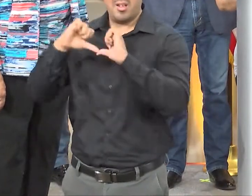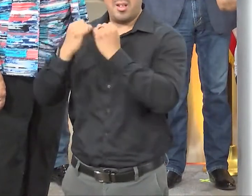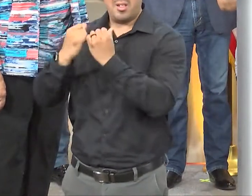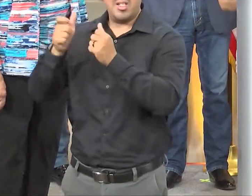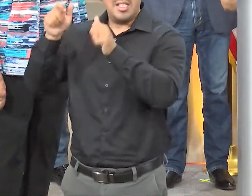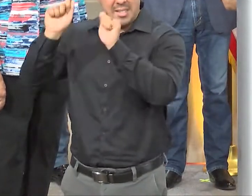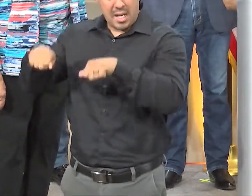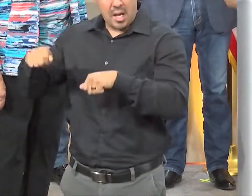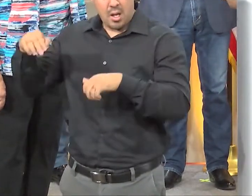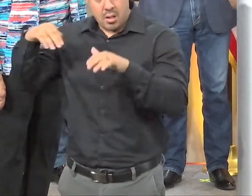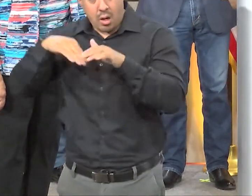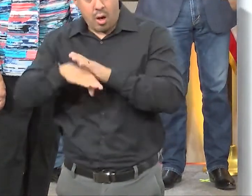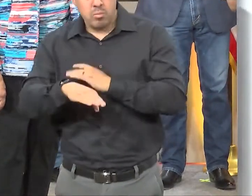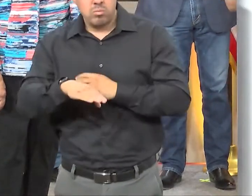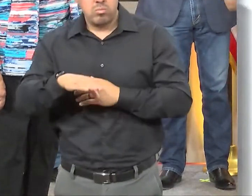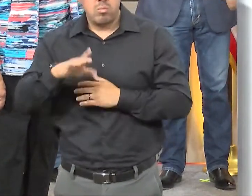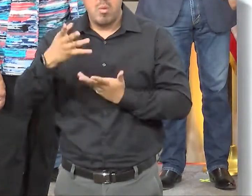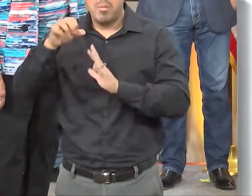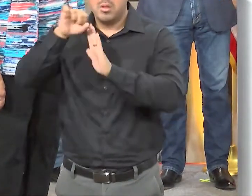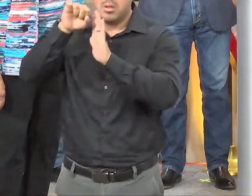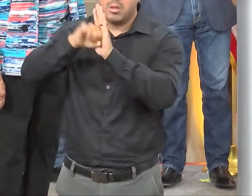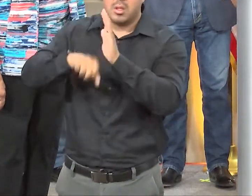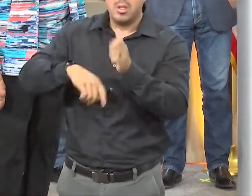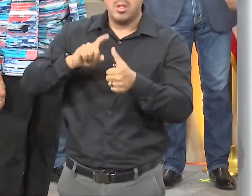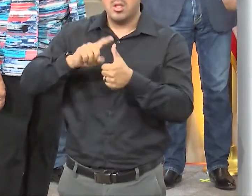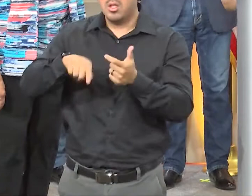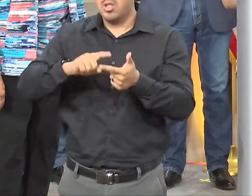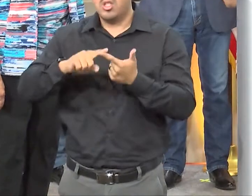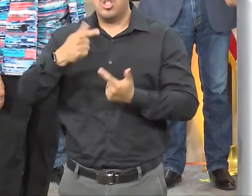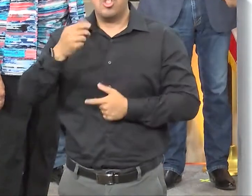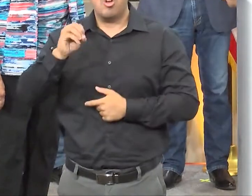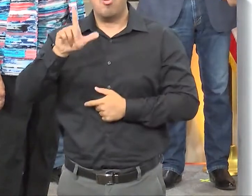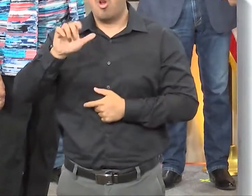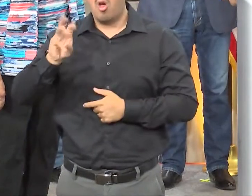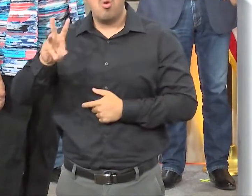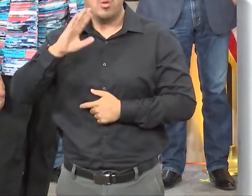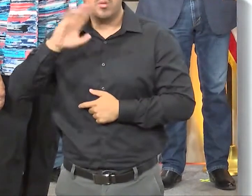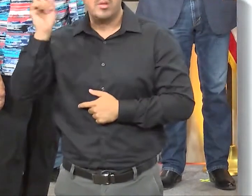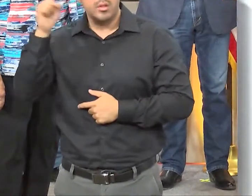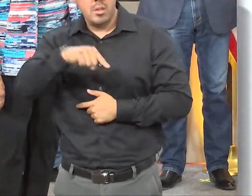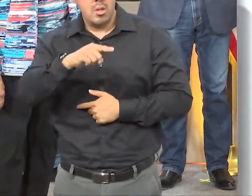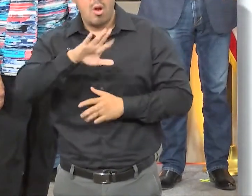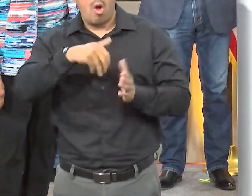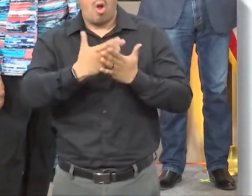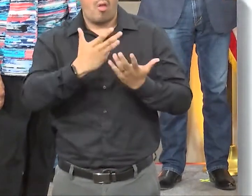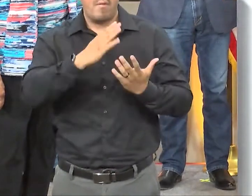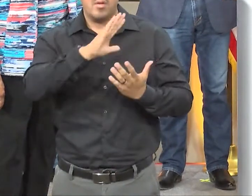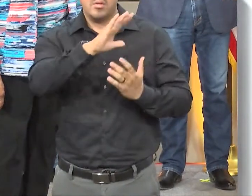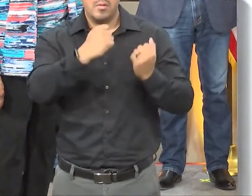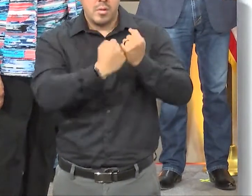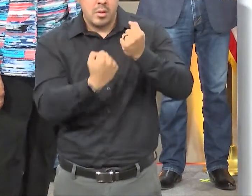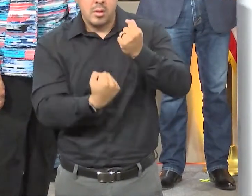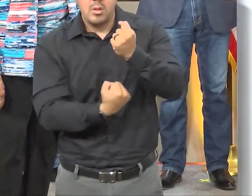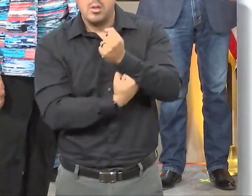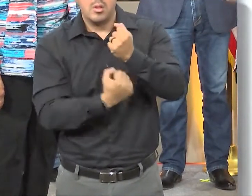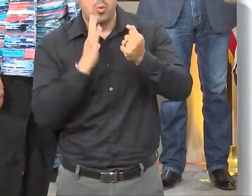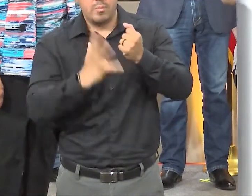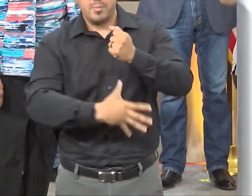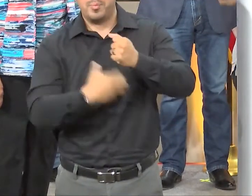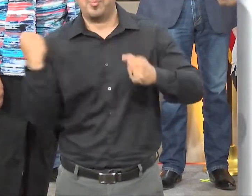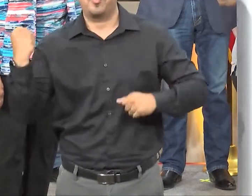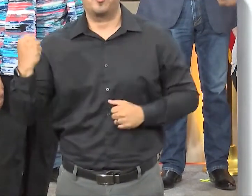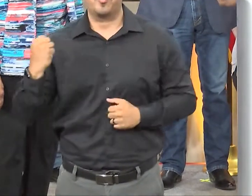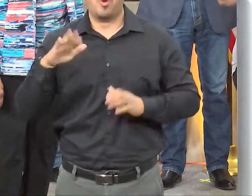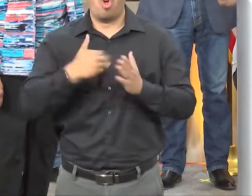in, that being the state, the GLO, or whomever, and systematically take apart the fabric of a community's deed